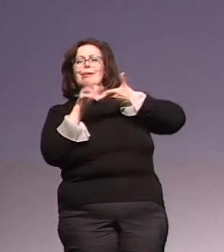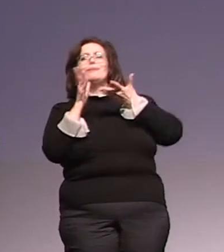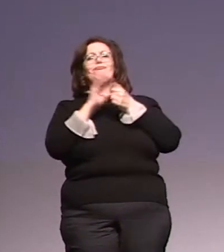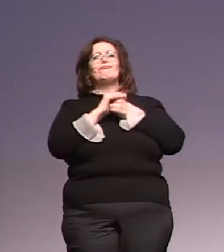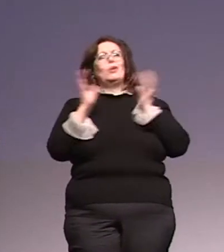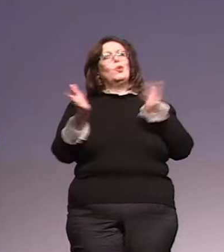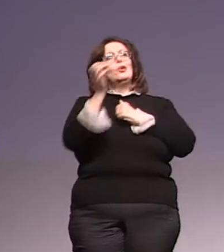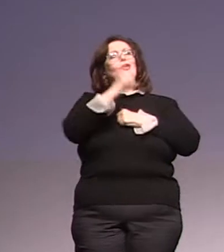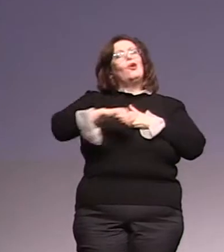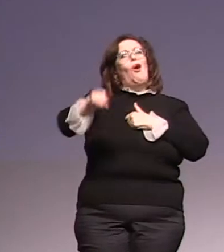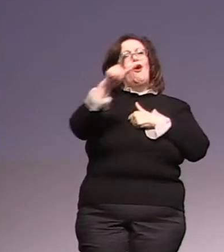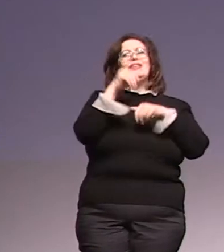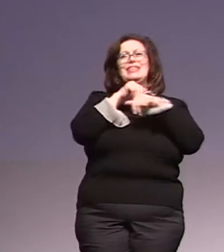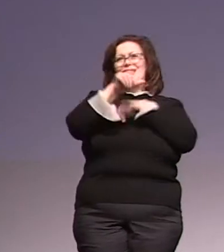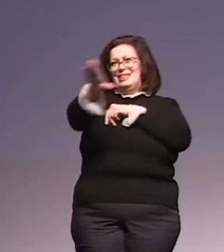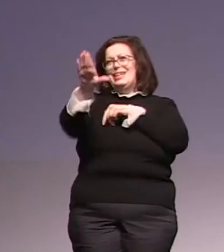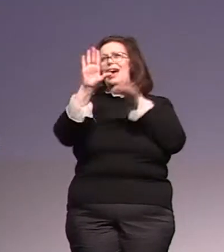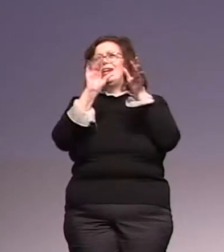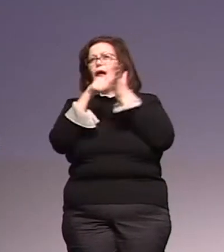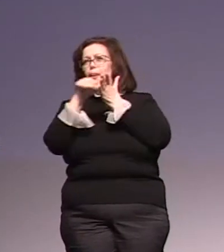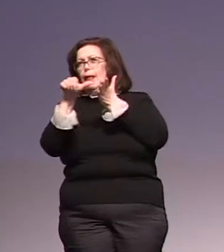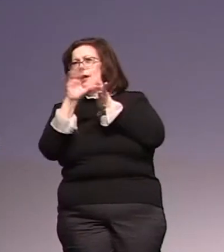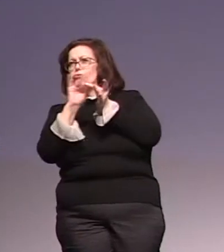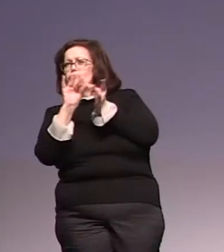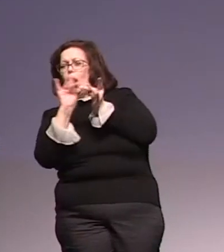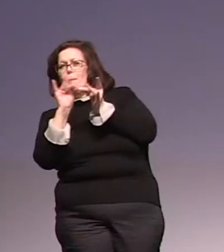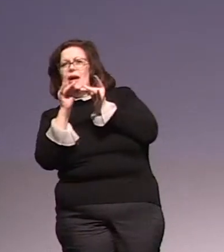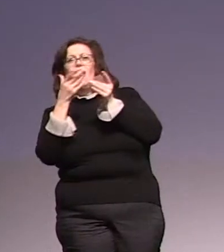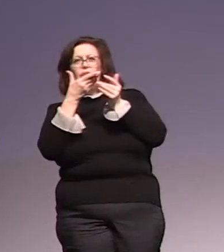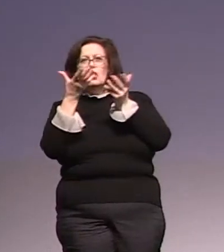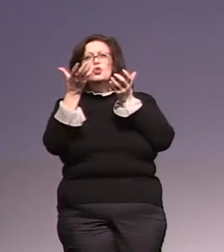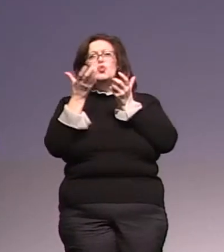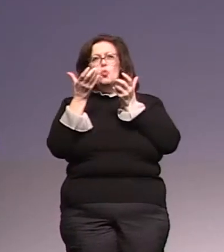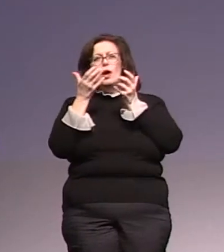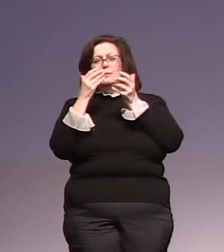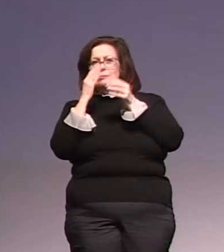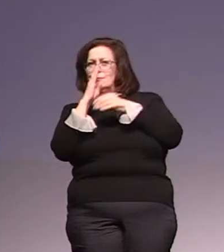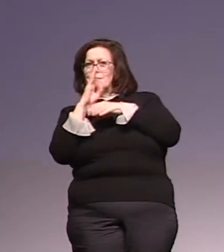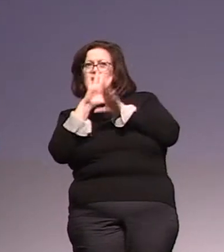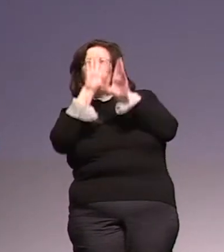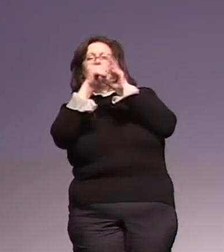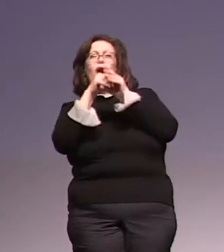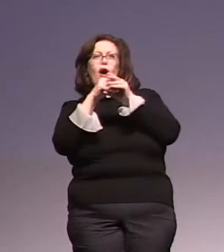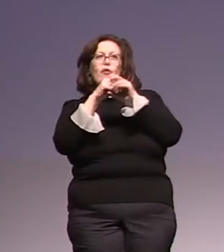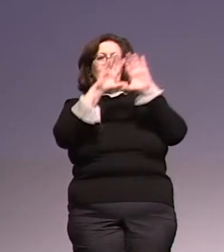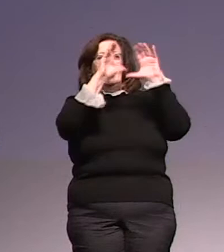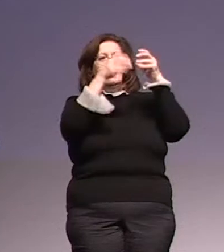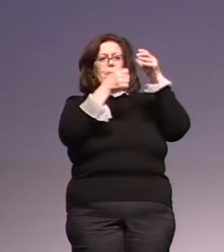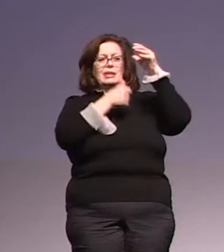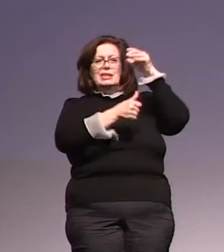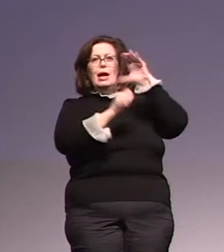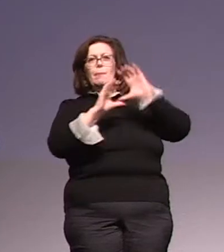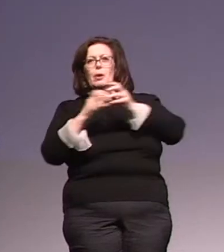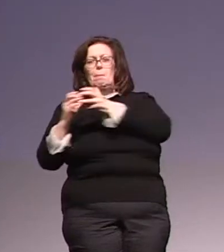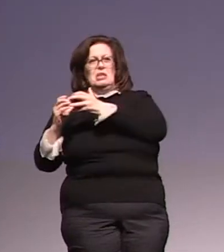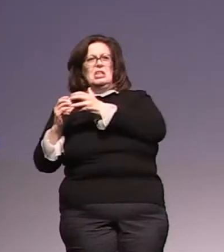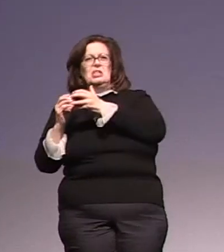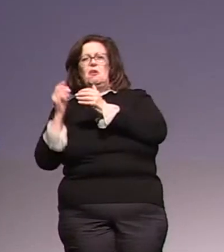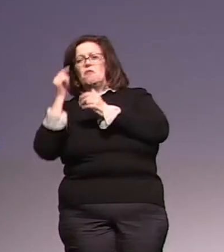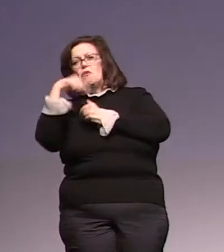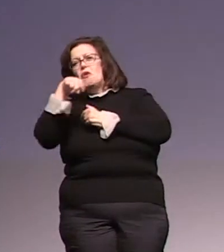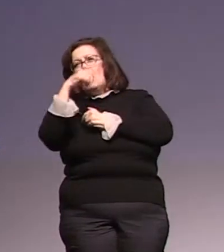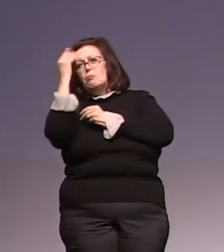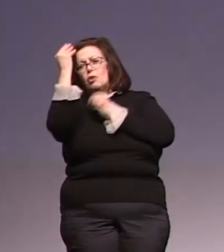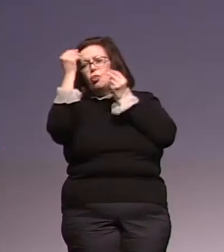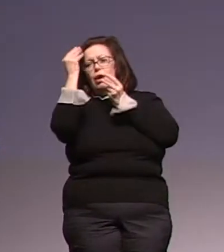of you to please submit that public comment if there are things that you would like to have go to our subcommittees for review and consideration. So please